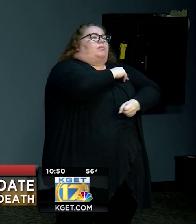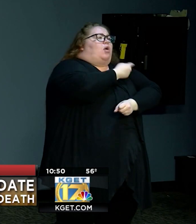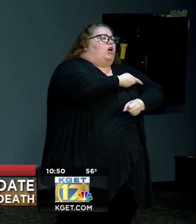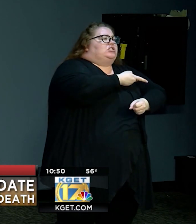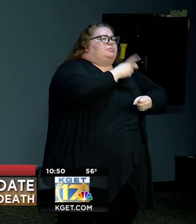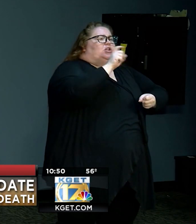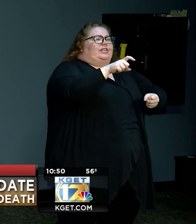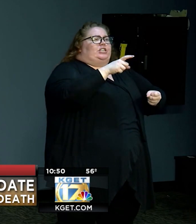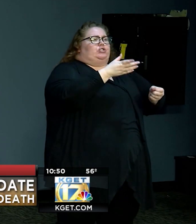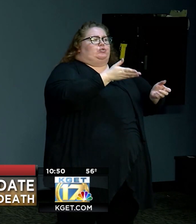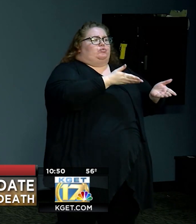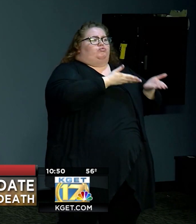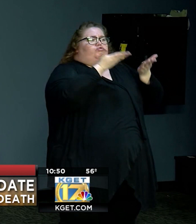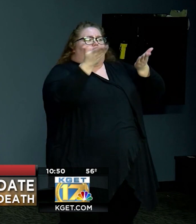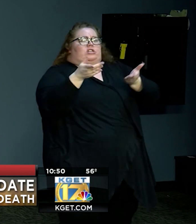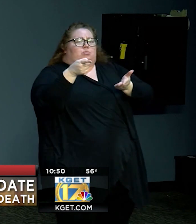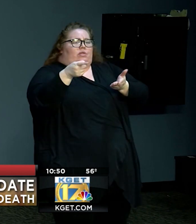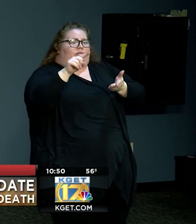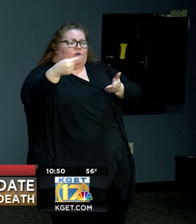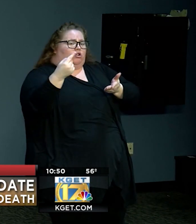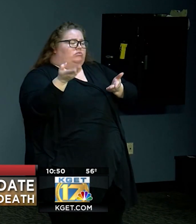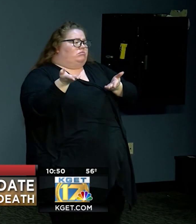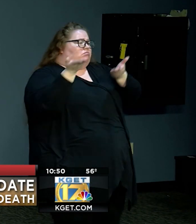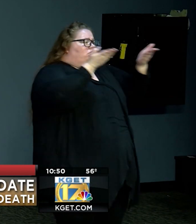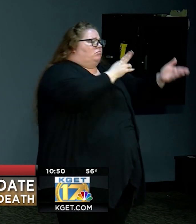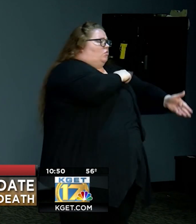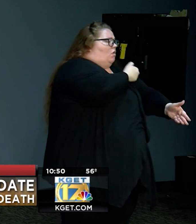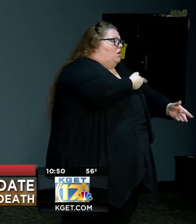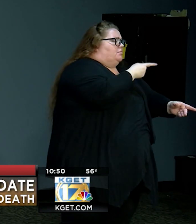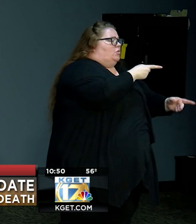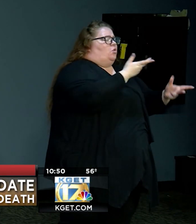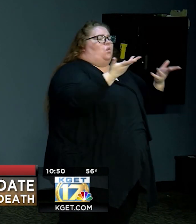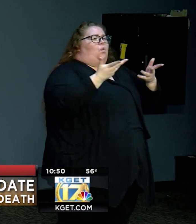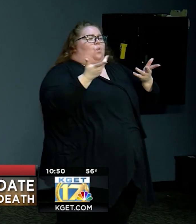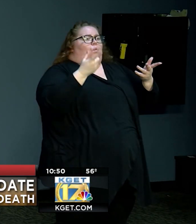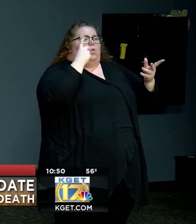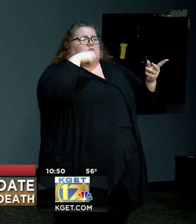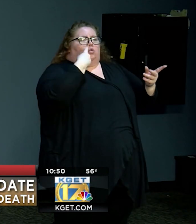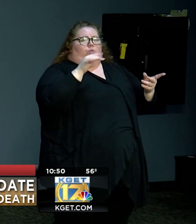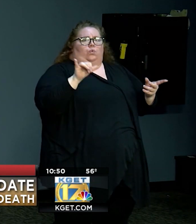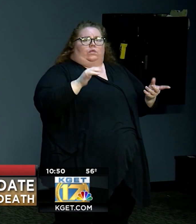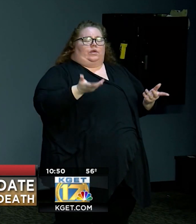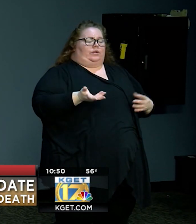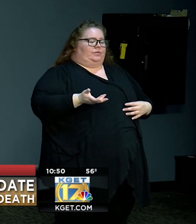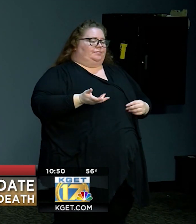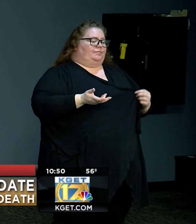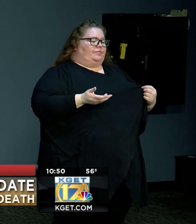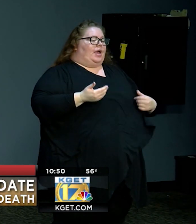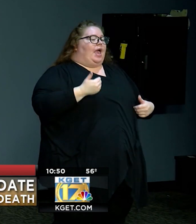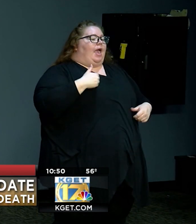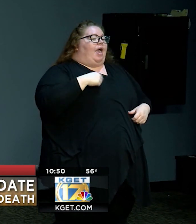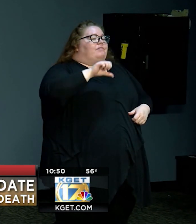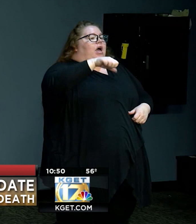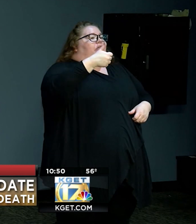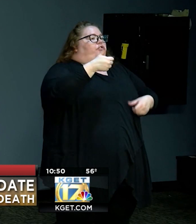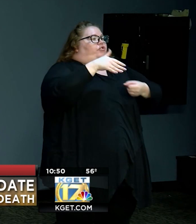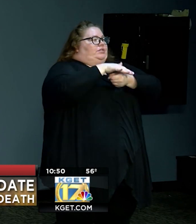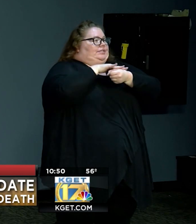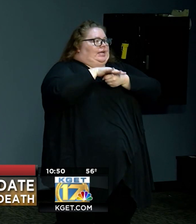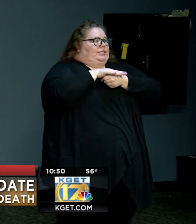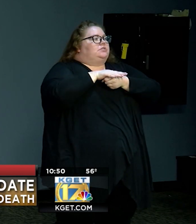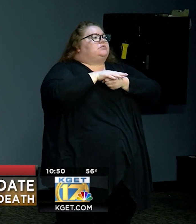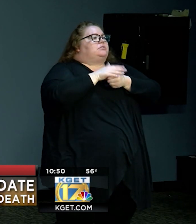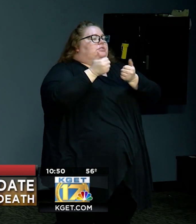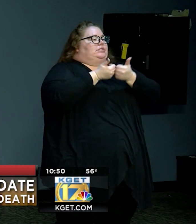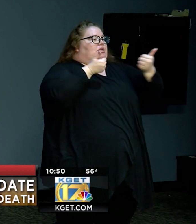What is that process? So the operational component of the alternative care site, that's what I'll speak about, we are developing. We want to